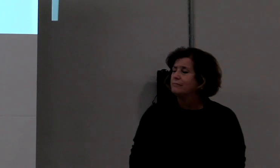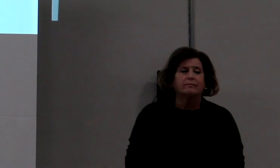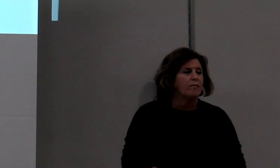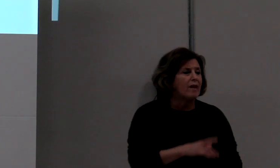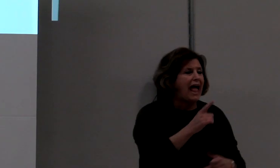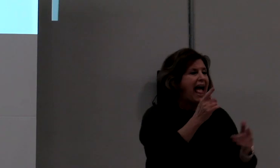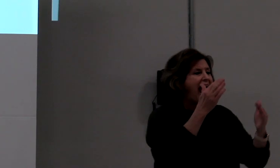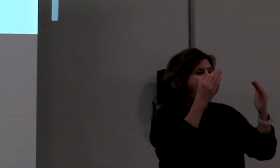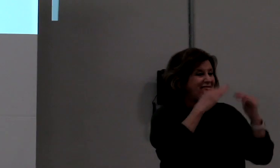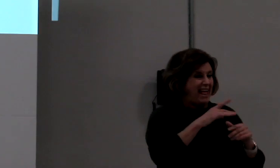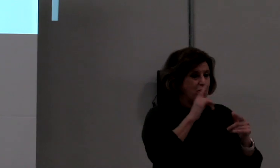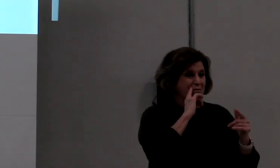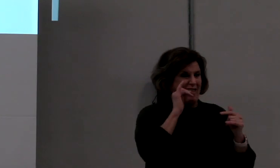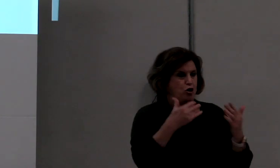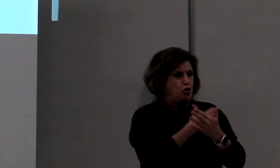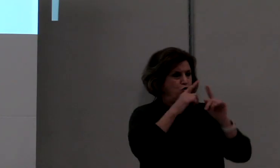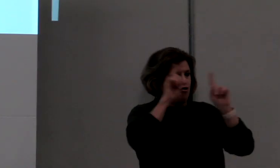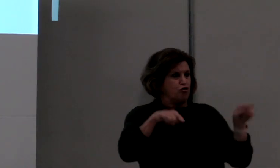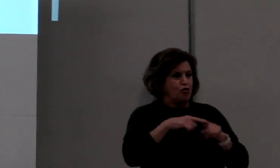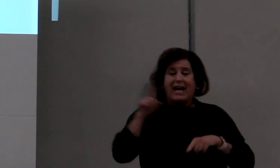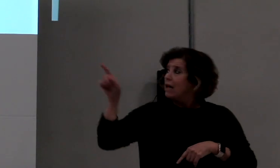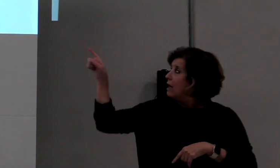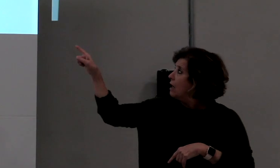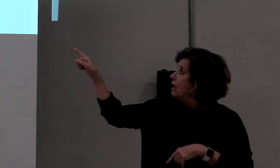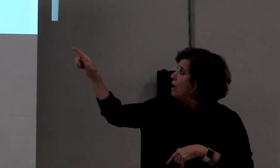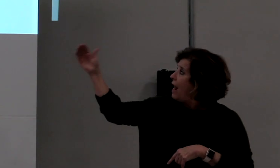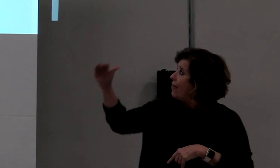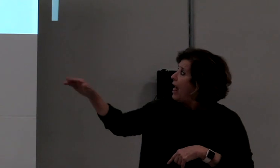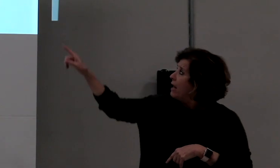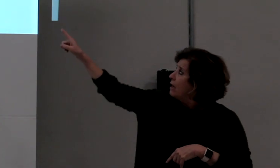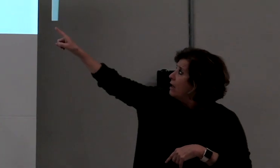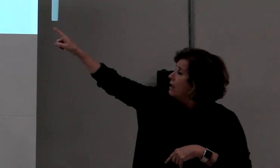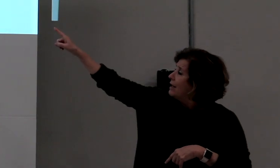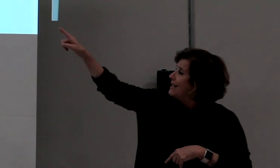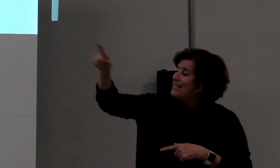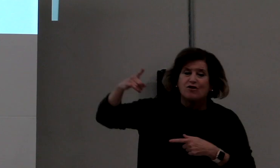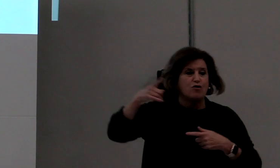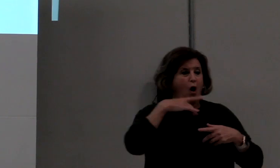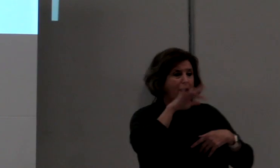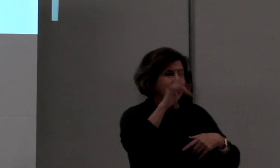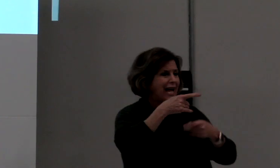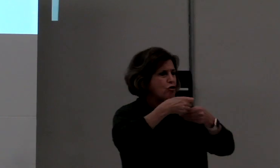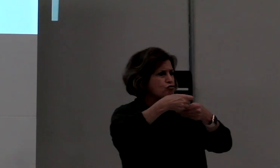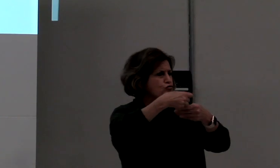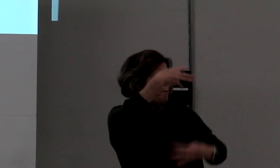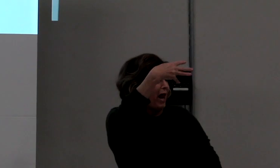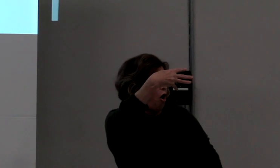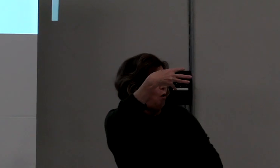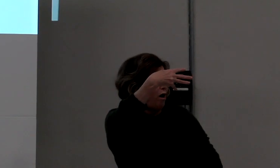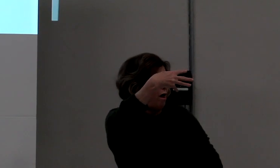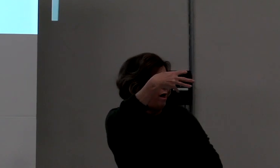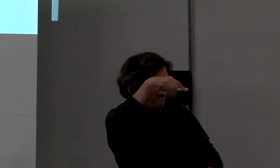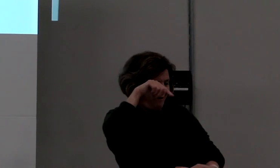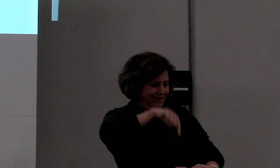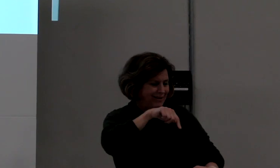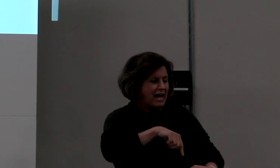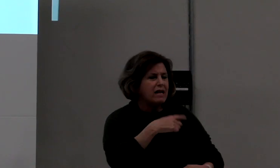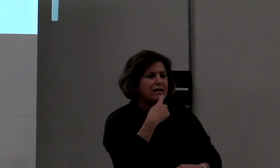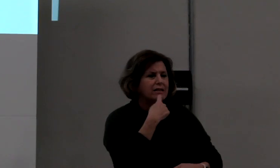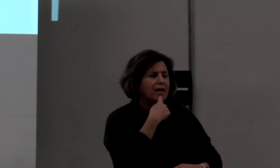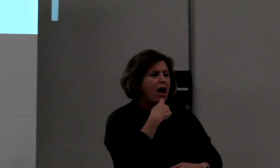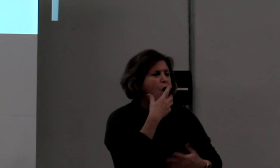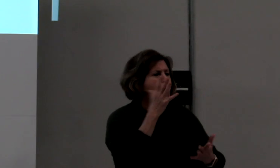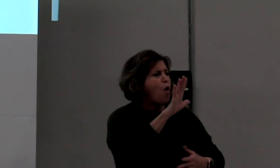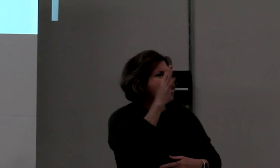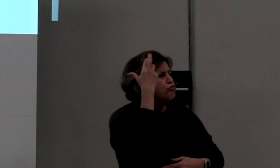And then it'll bring you to this screen right here. So what you want to do is there's a drop down here where it says what's